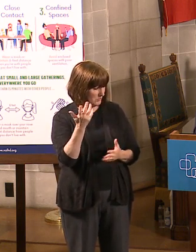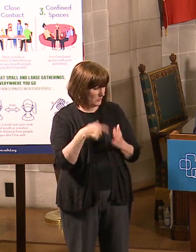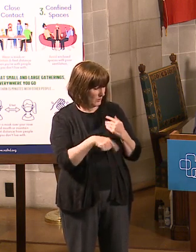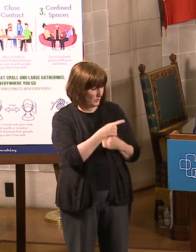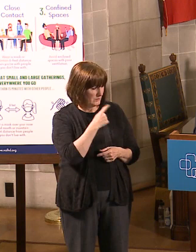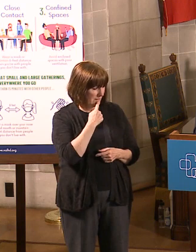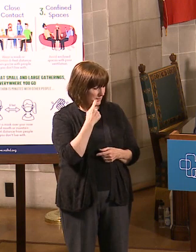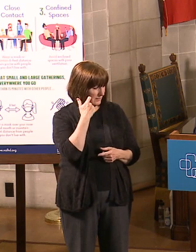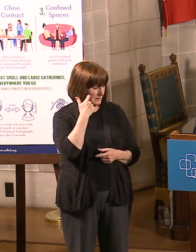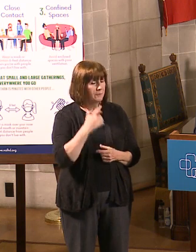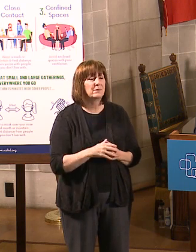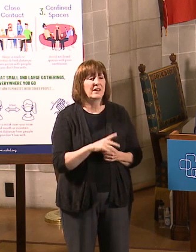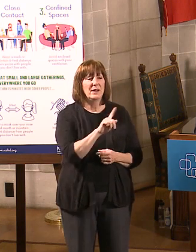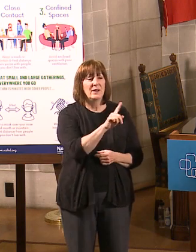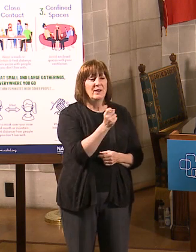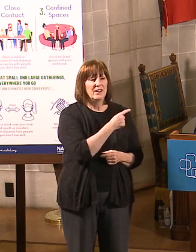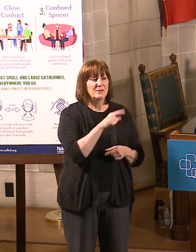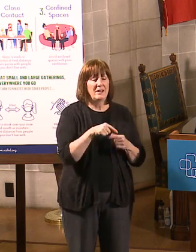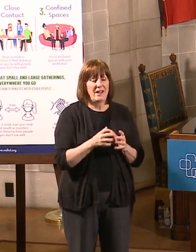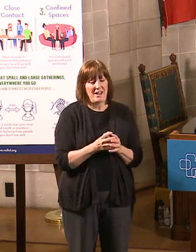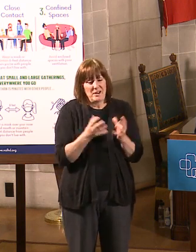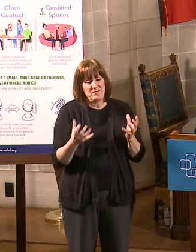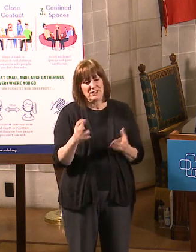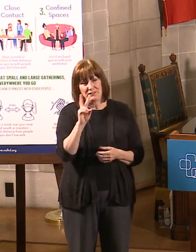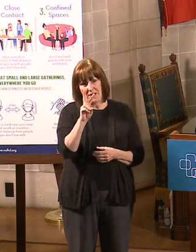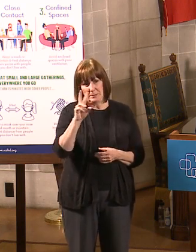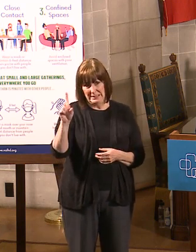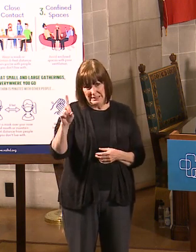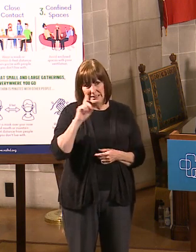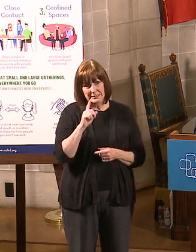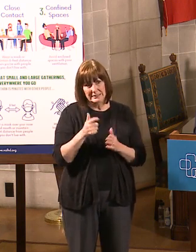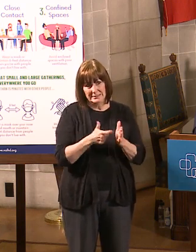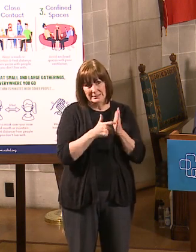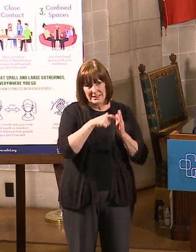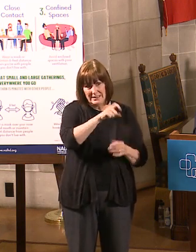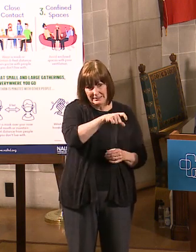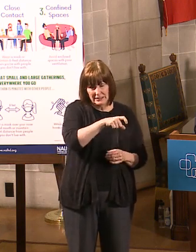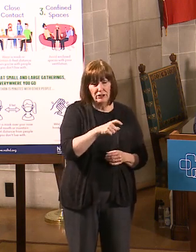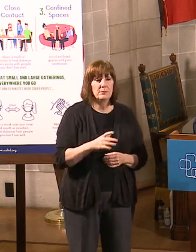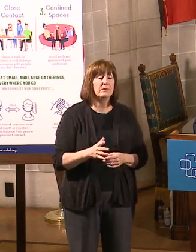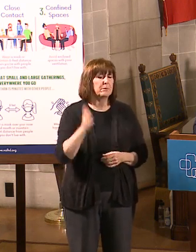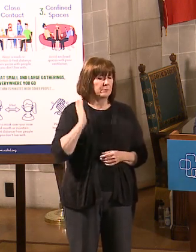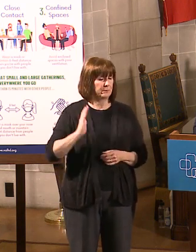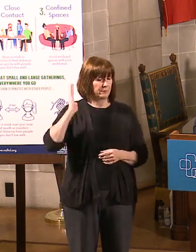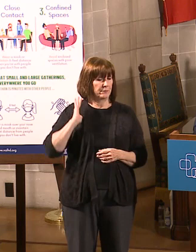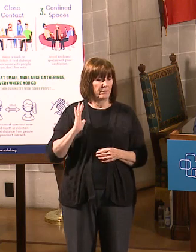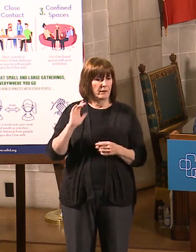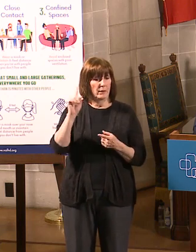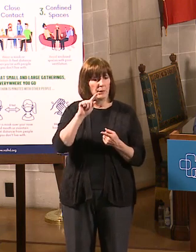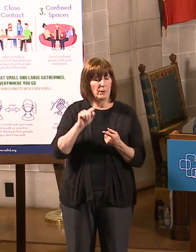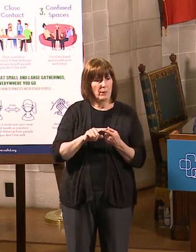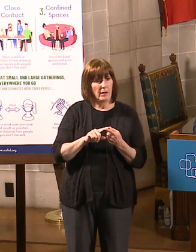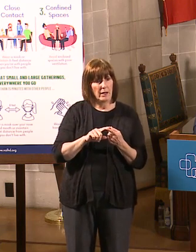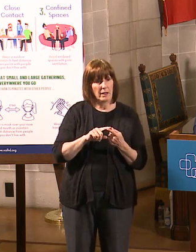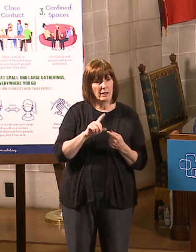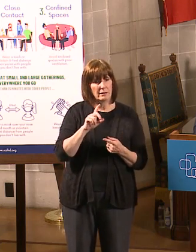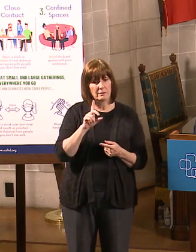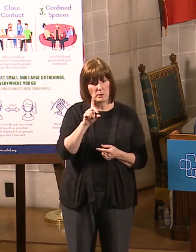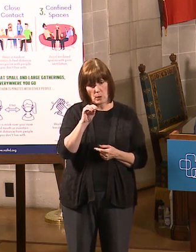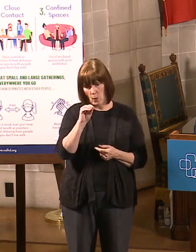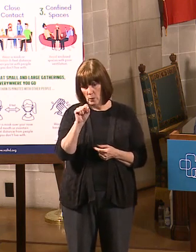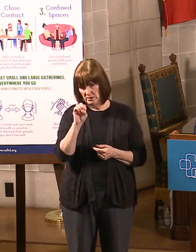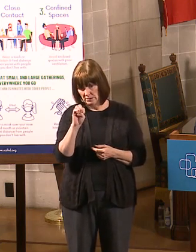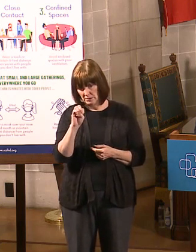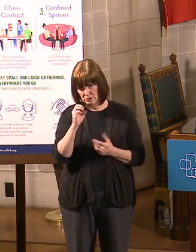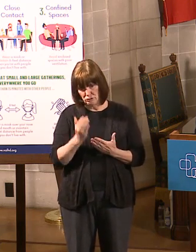micrograms? So the question is about how much vitamin D is necessary. So back in the days when the dose for vitamin D,